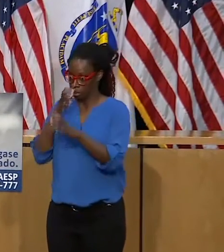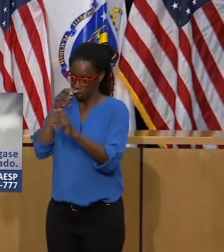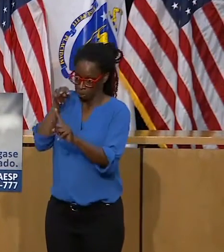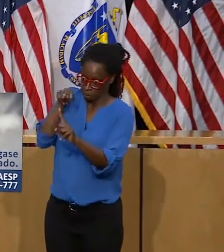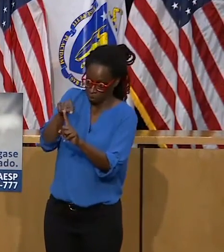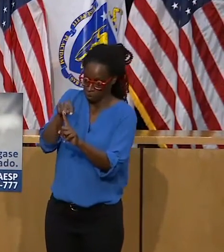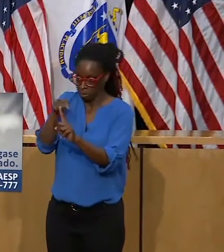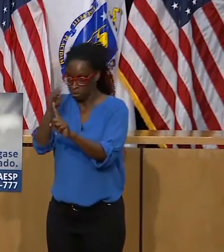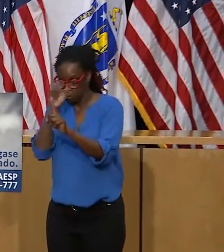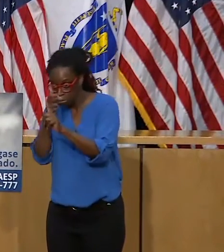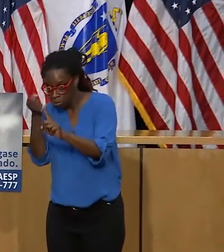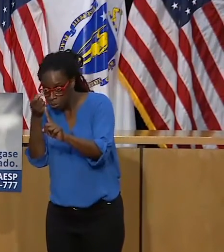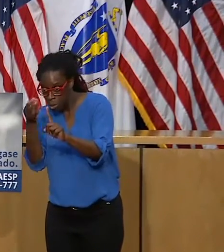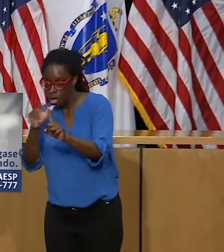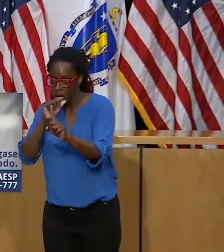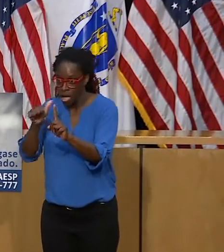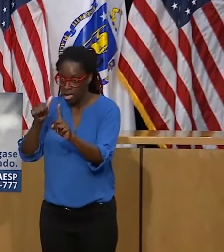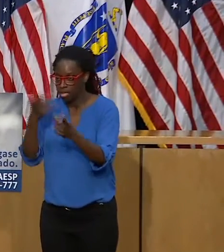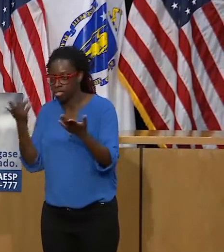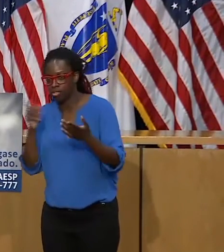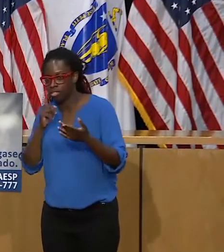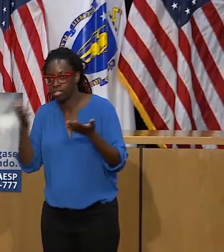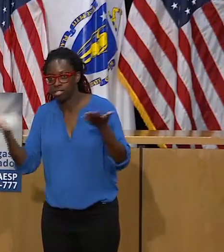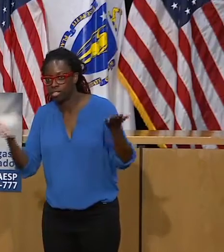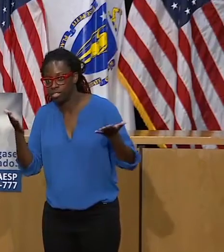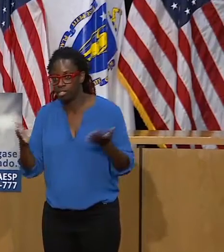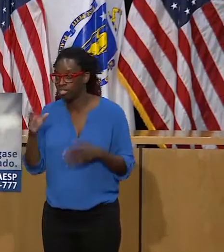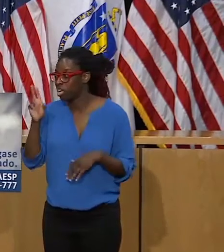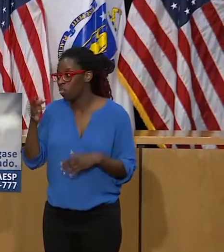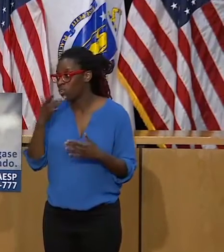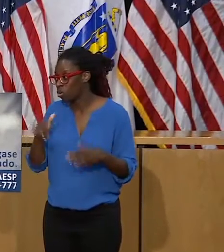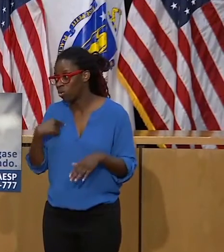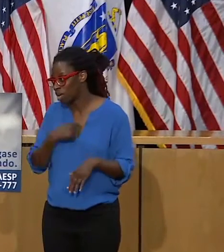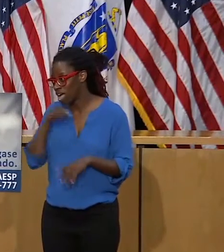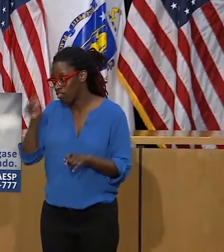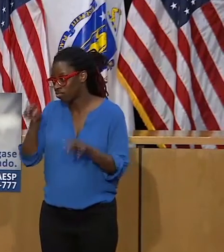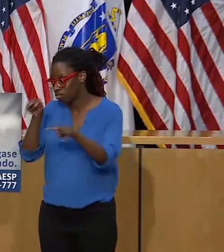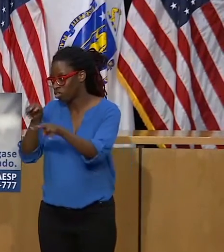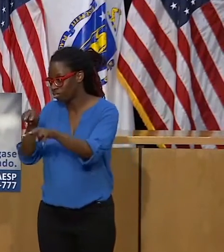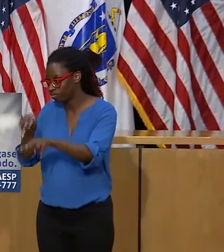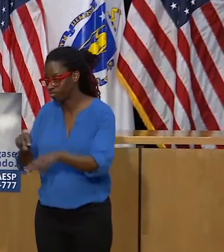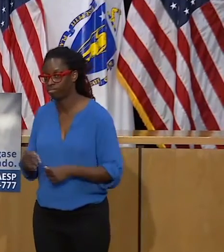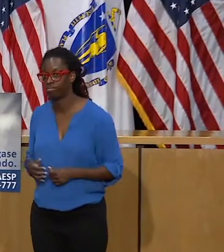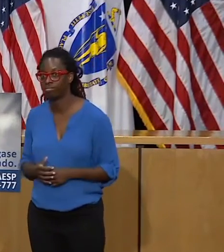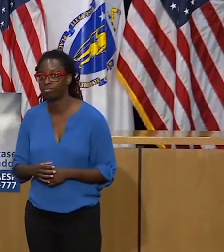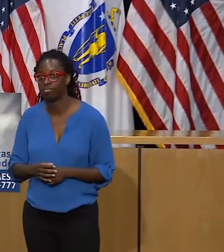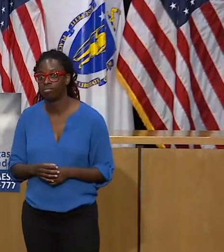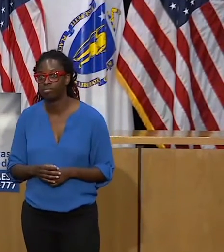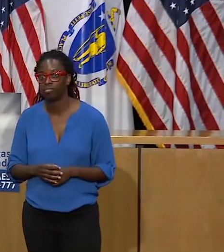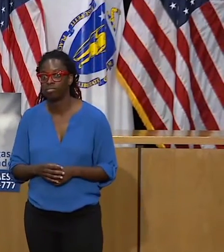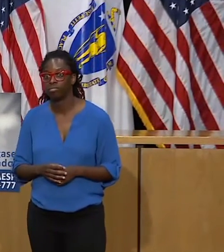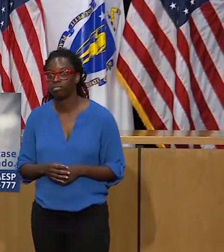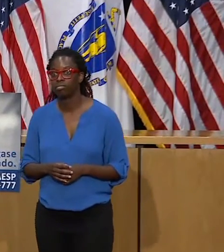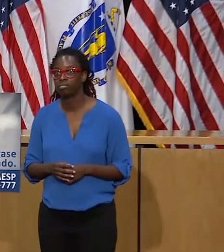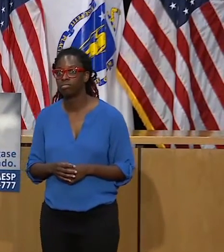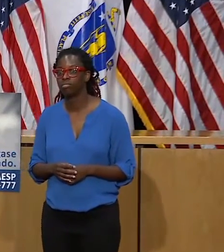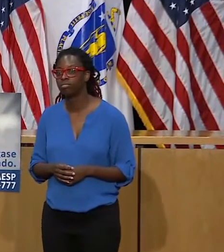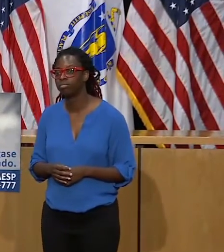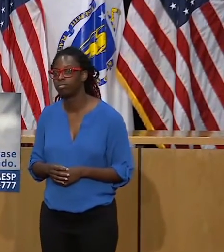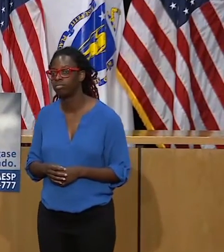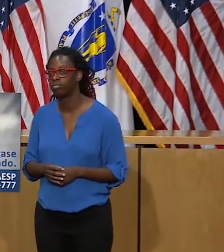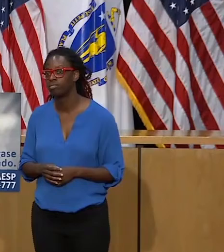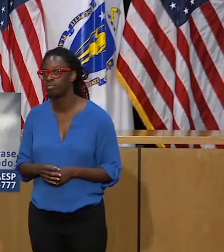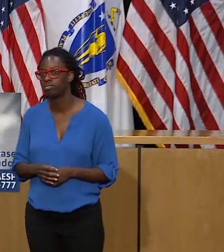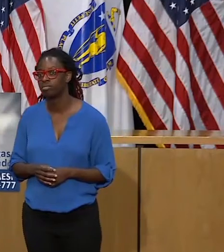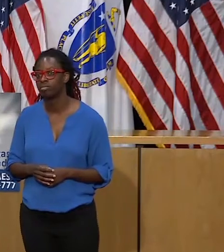And I guess what I would say is that there has been a lot of very direct communication and information that's been provided to